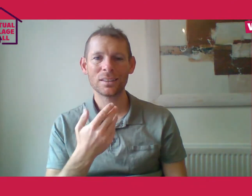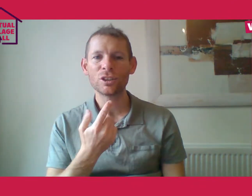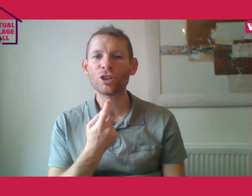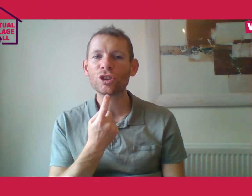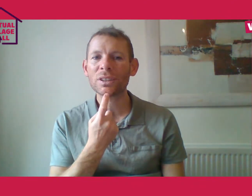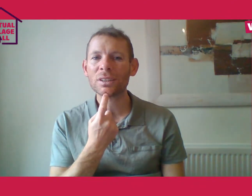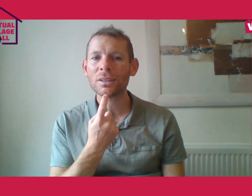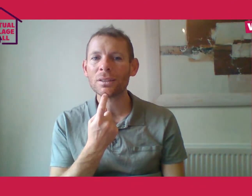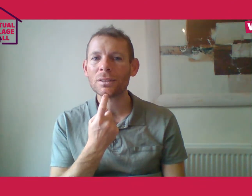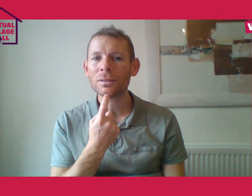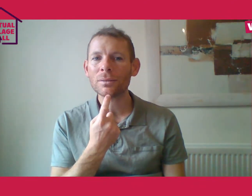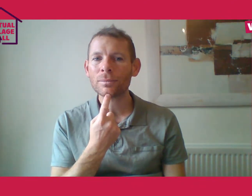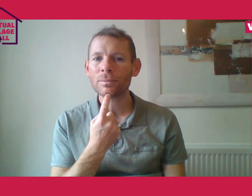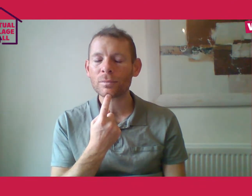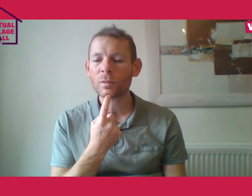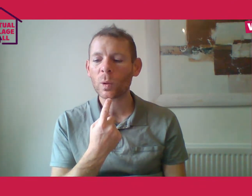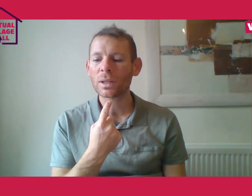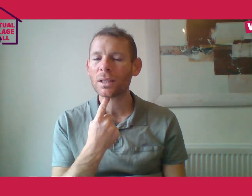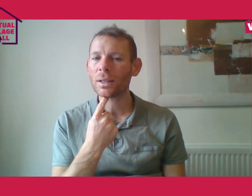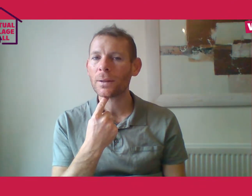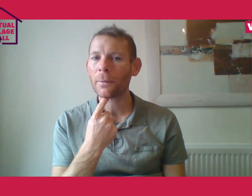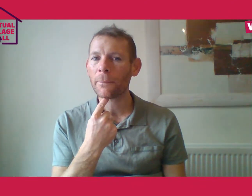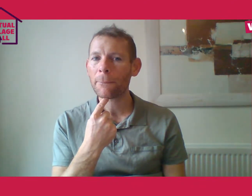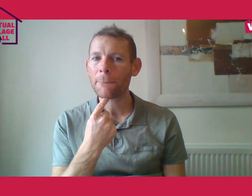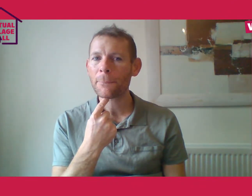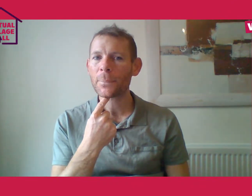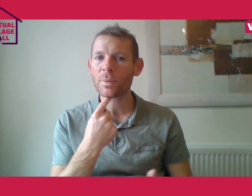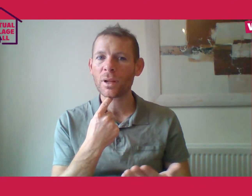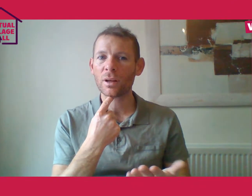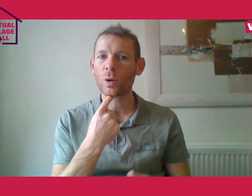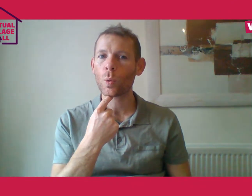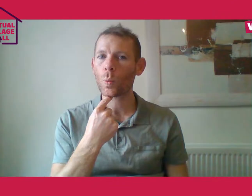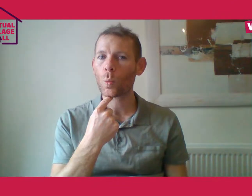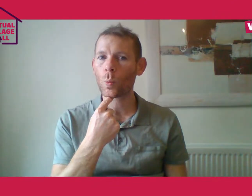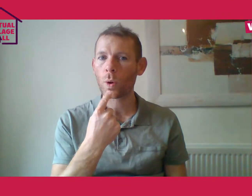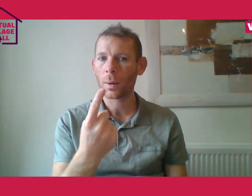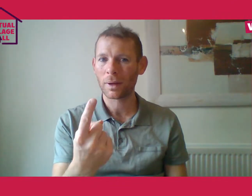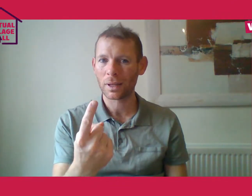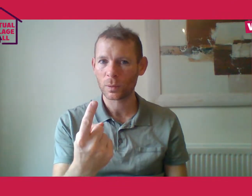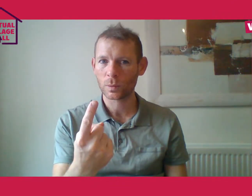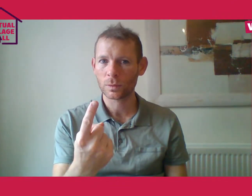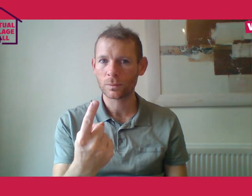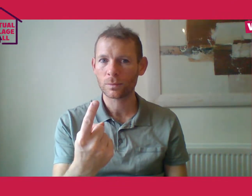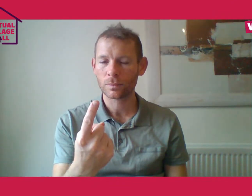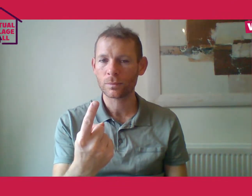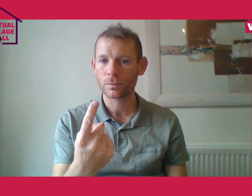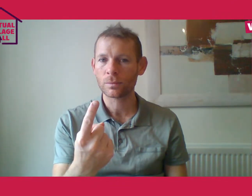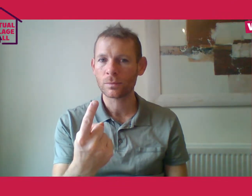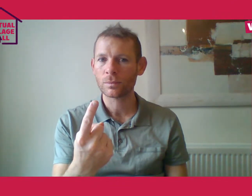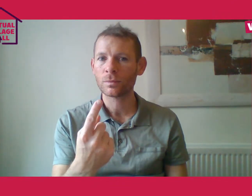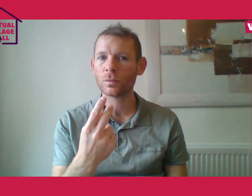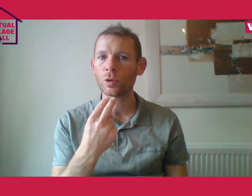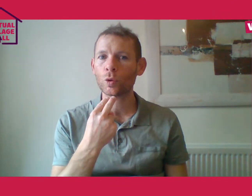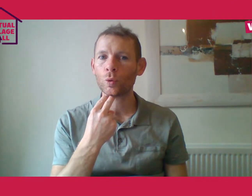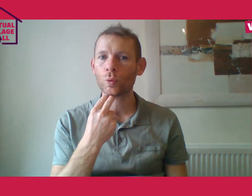And we will do 1 to 10. So we start from our chin here and we